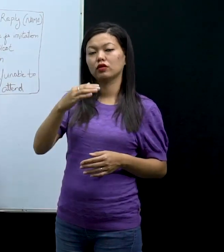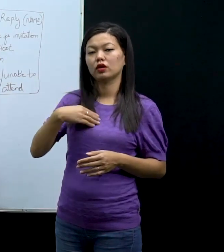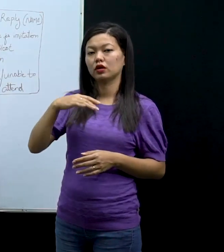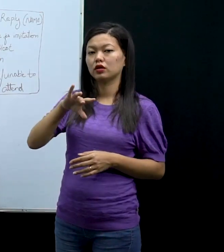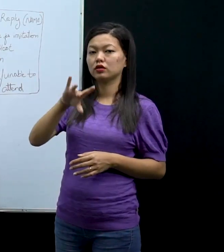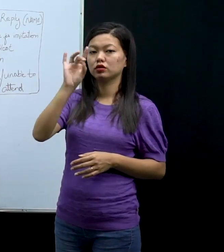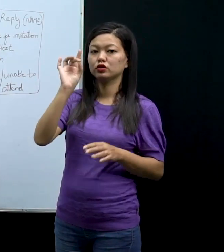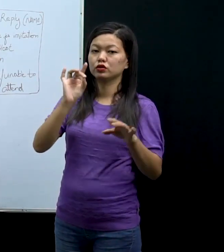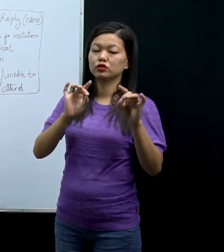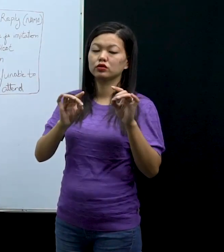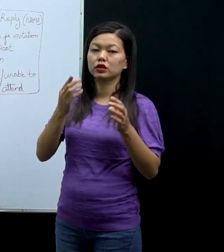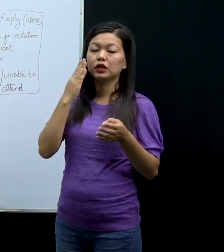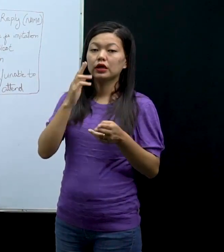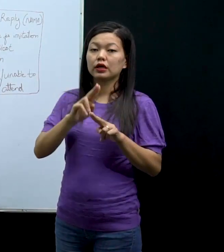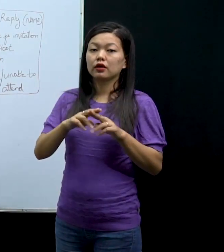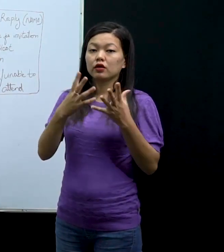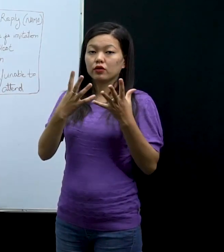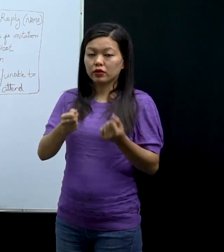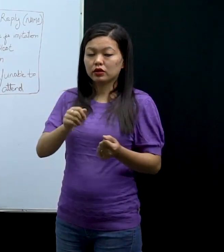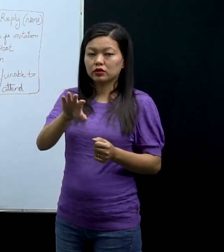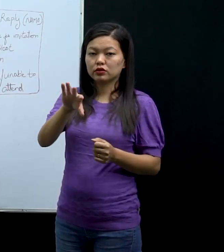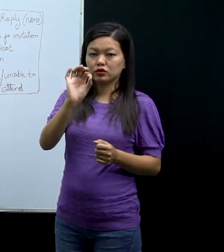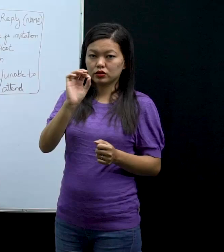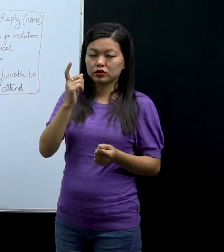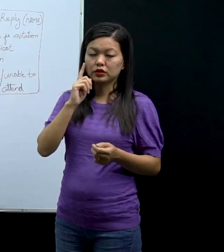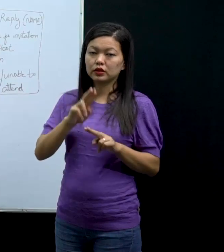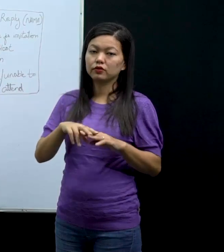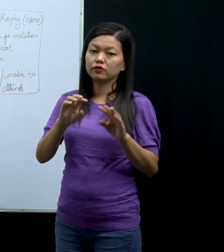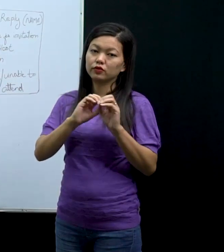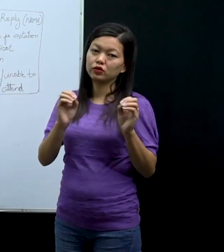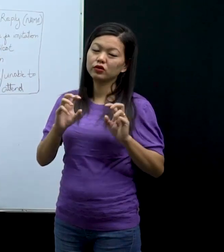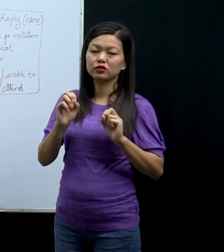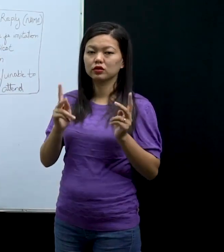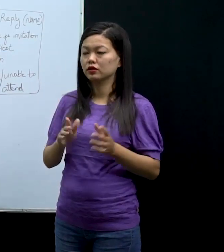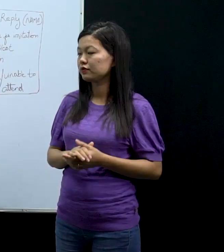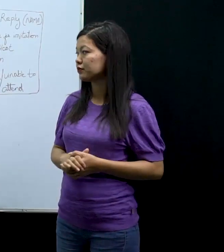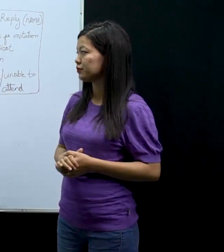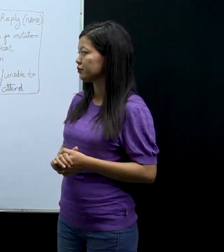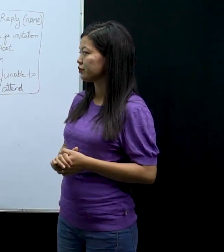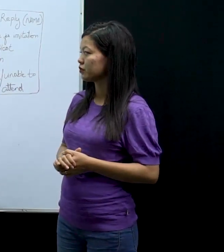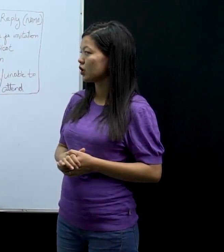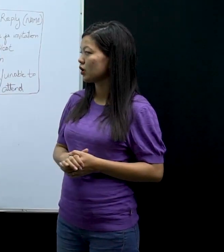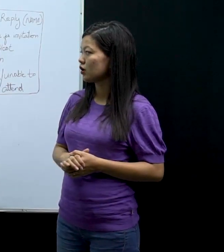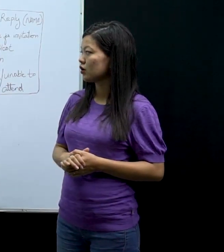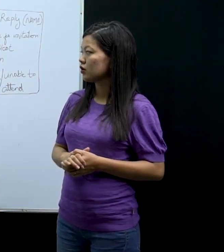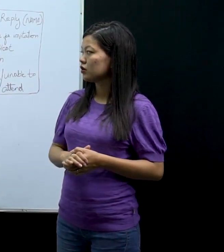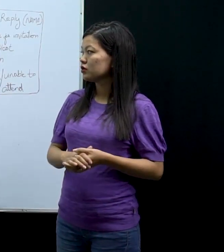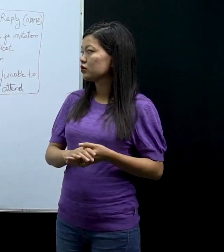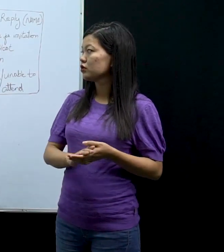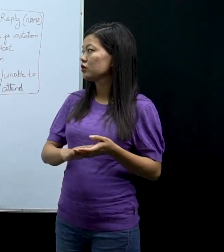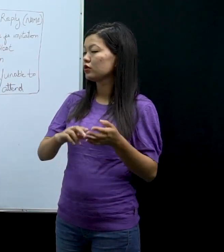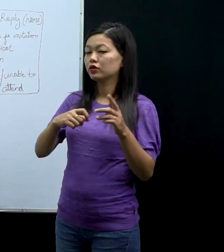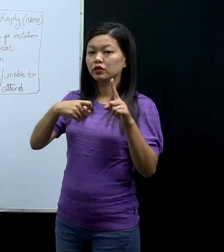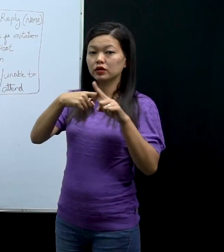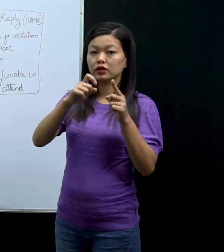other way of how to write an invitation. I'll read it out for all of us. Mr. Kenneth requests the